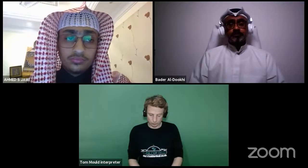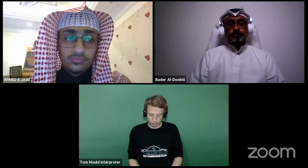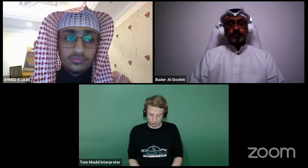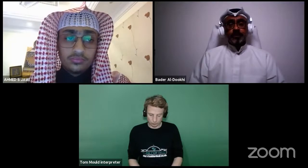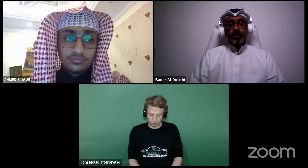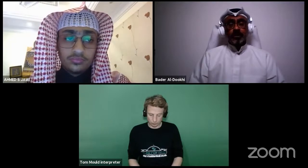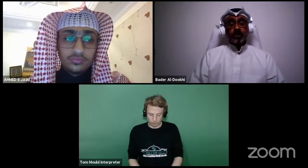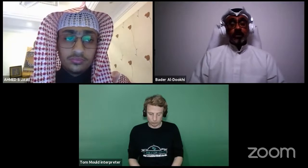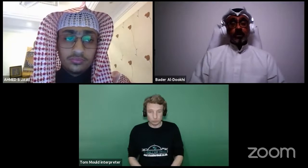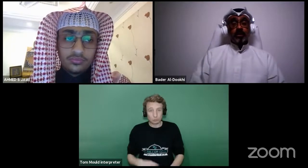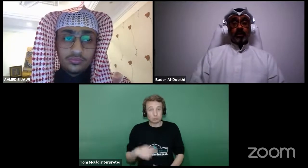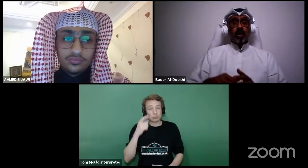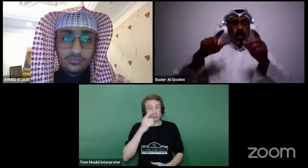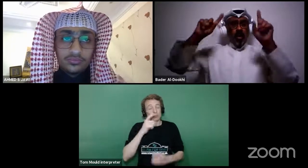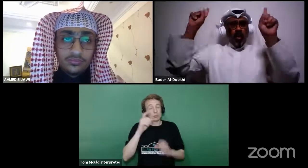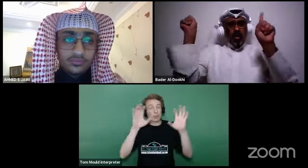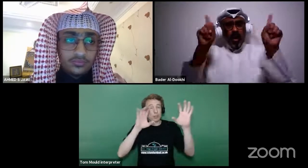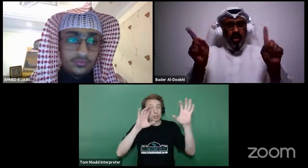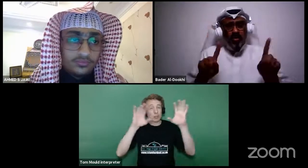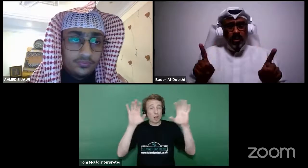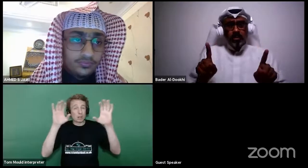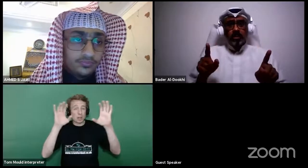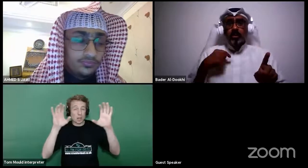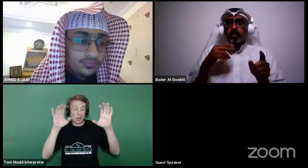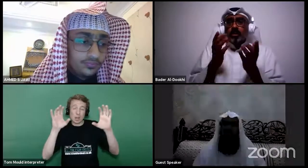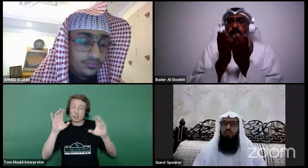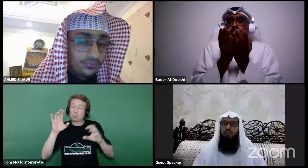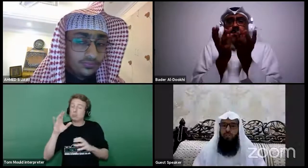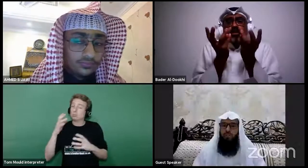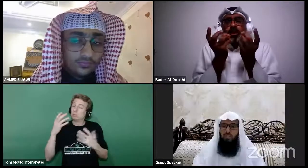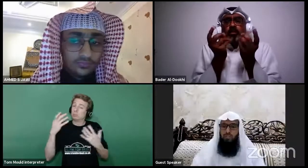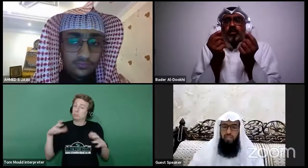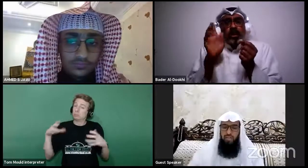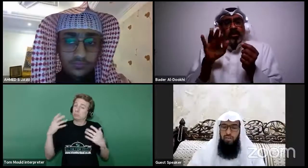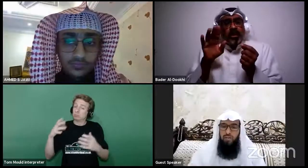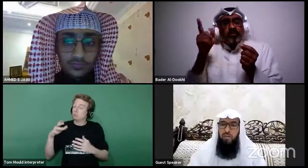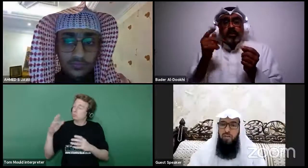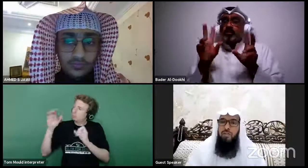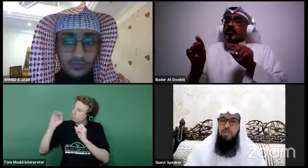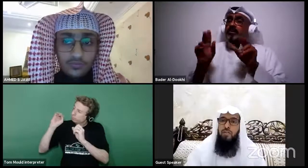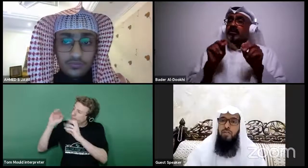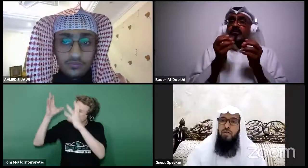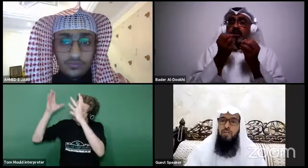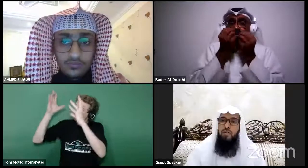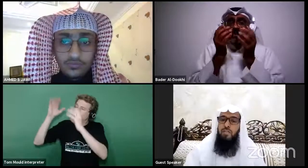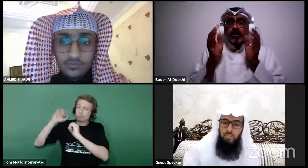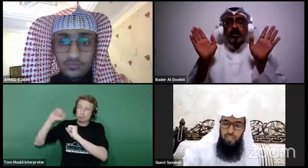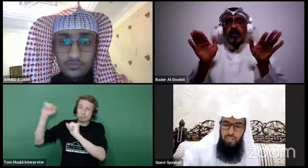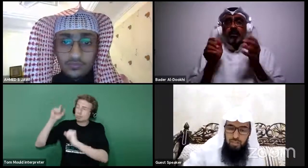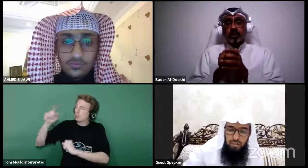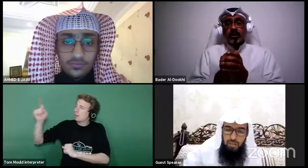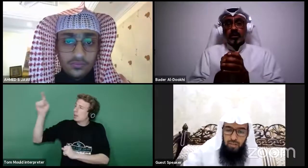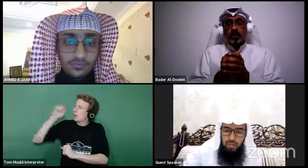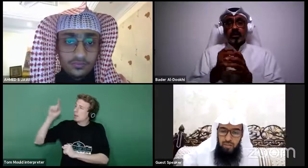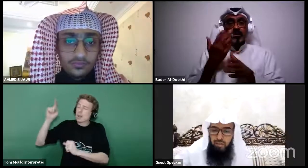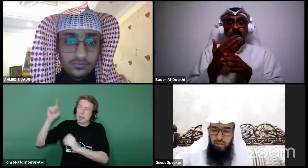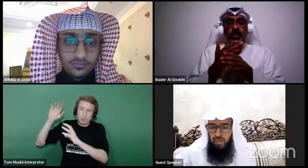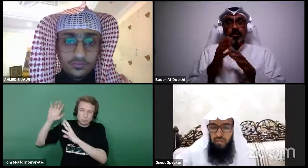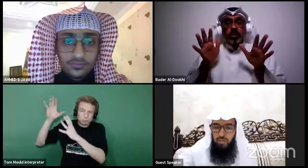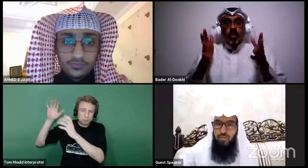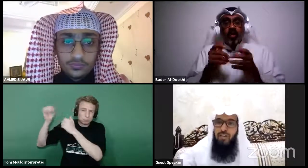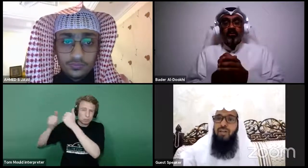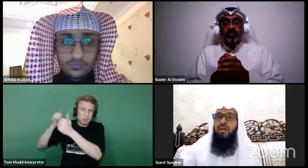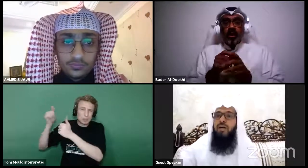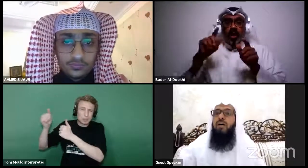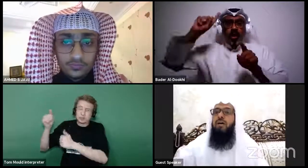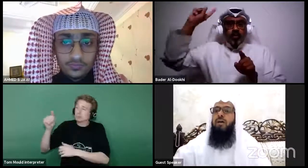And thunder glorifies and praises him, and so do the angels because of his awe. He sends the